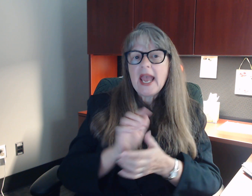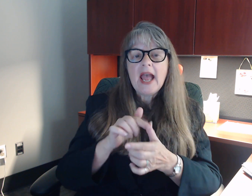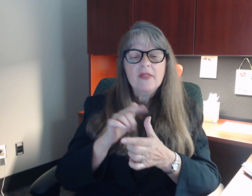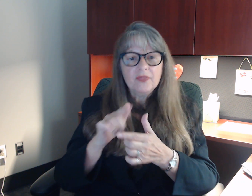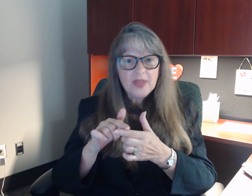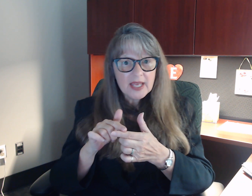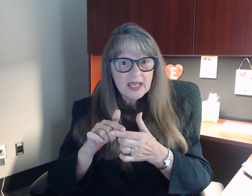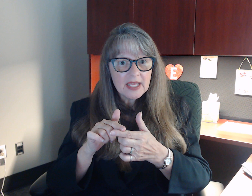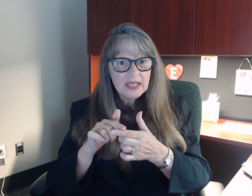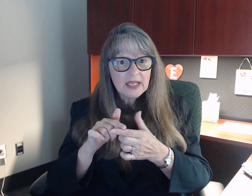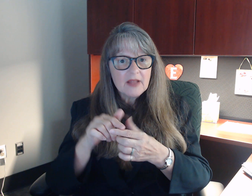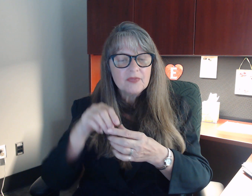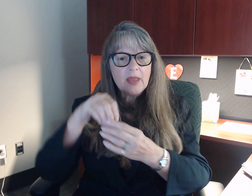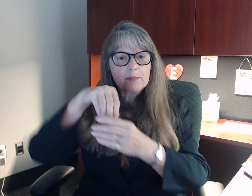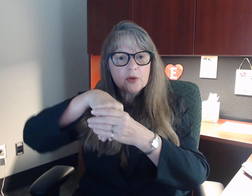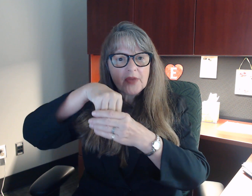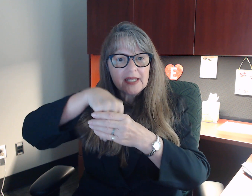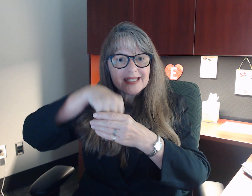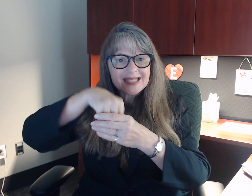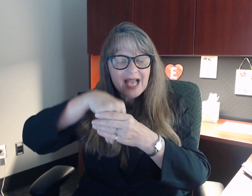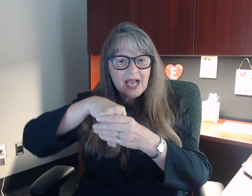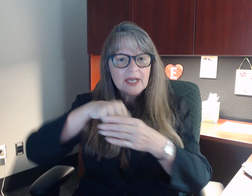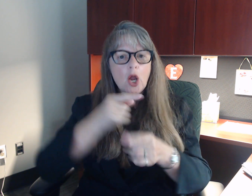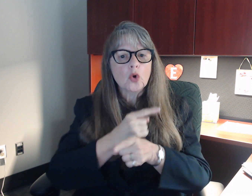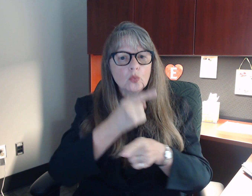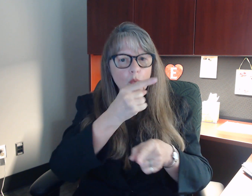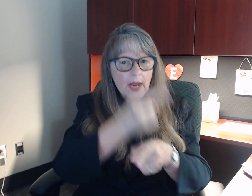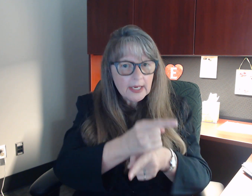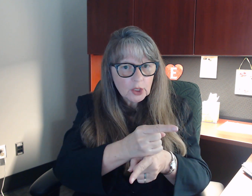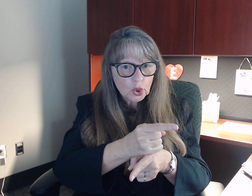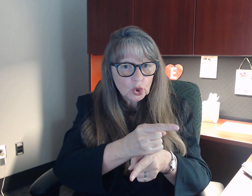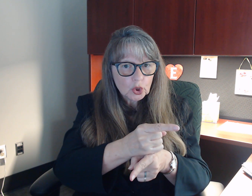and then they put that inside a regular